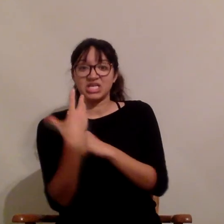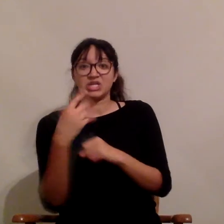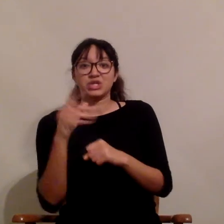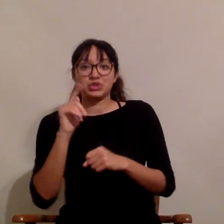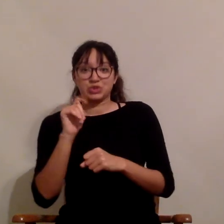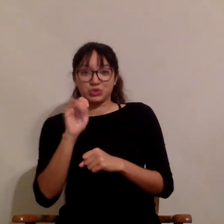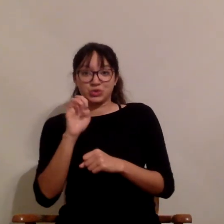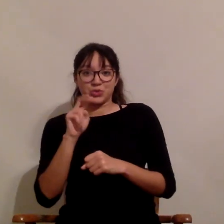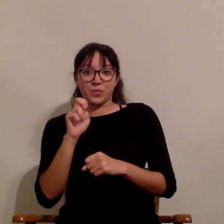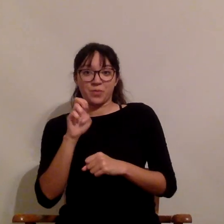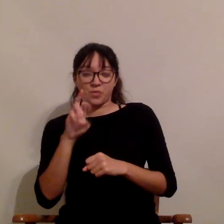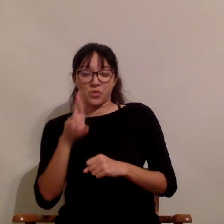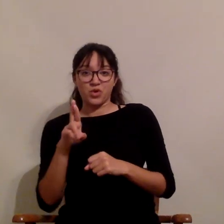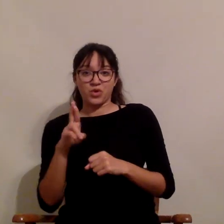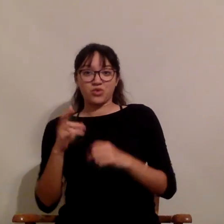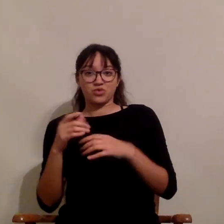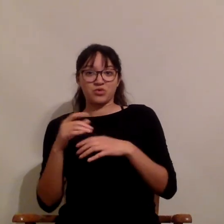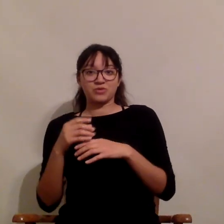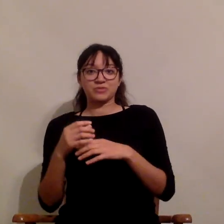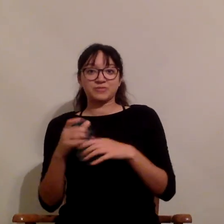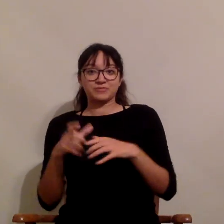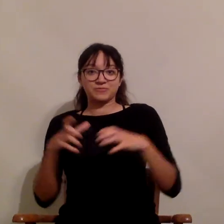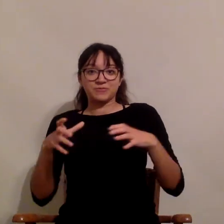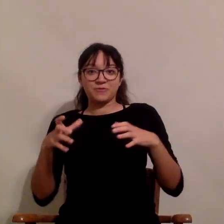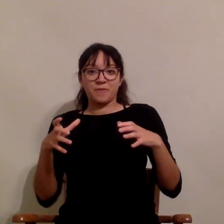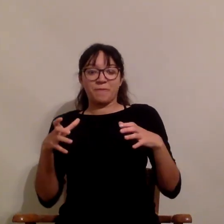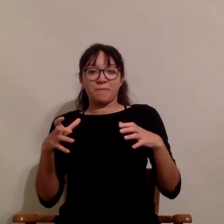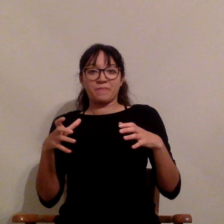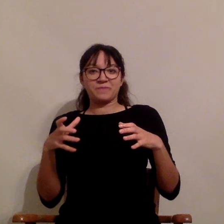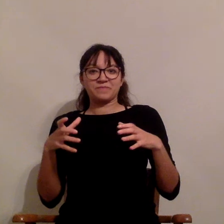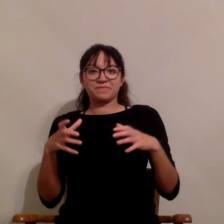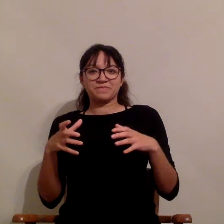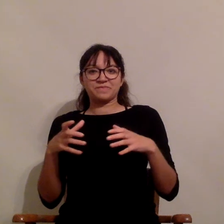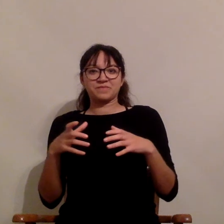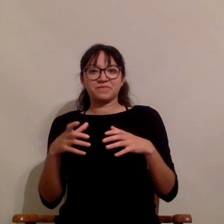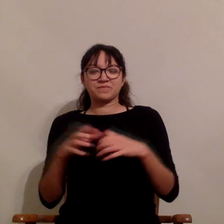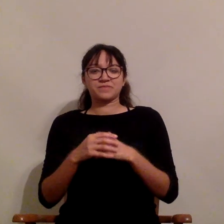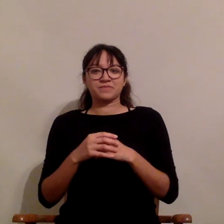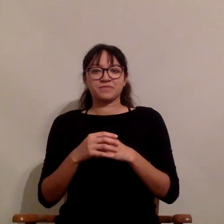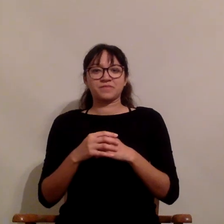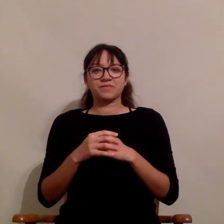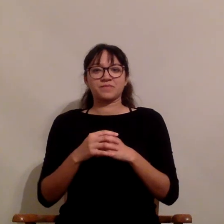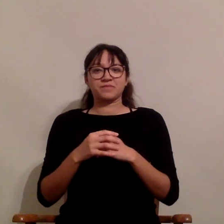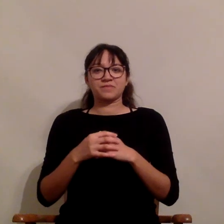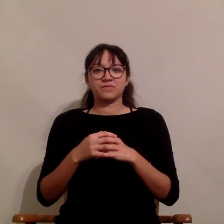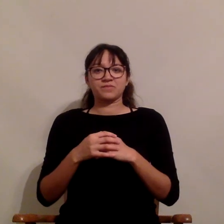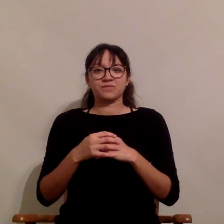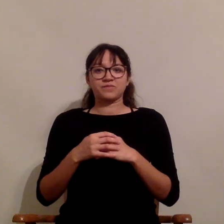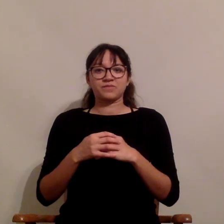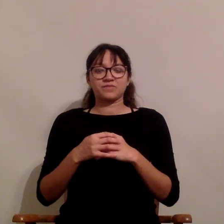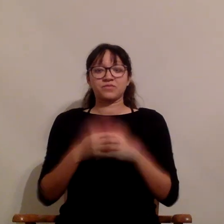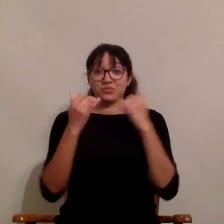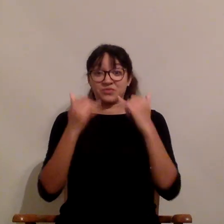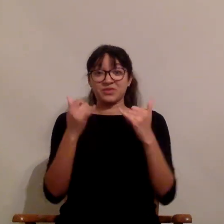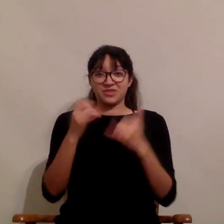metastases. This was a significant finding because currently there aren't any FDA-approved